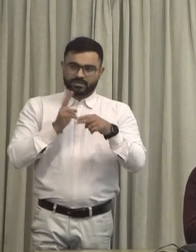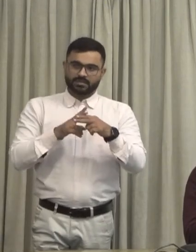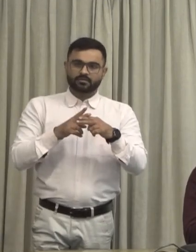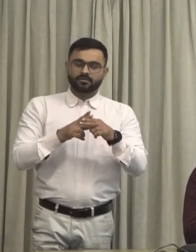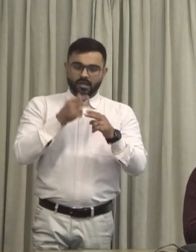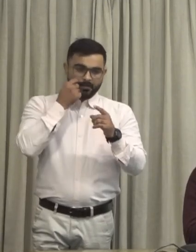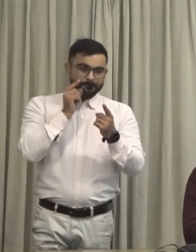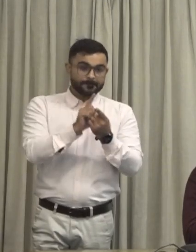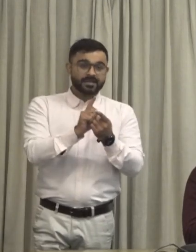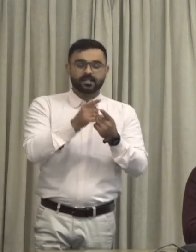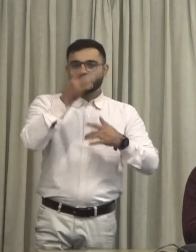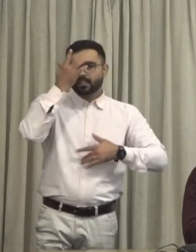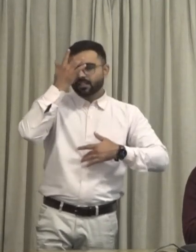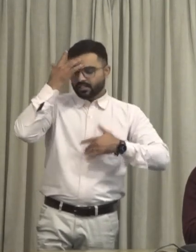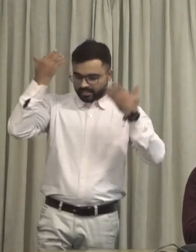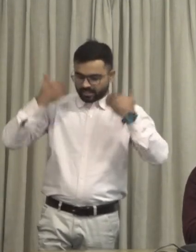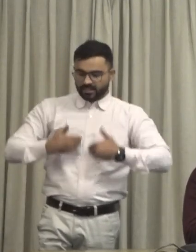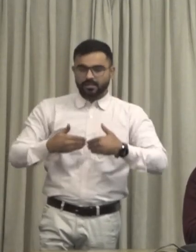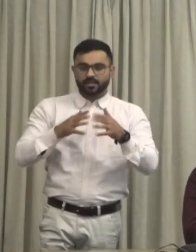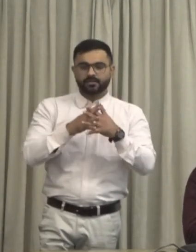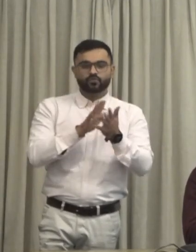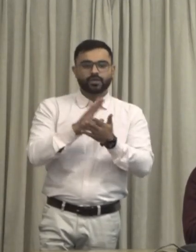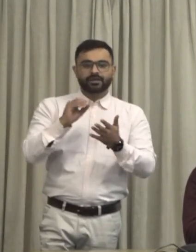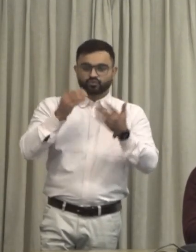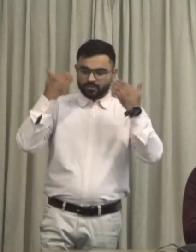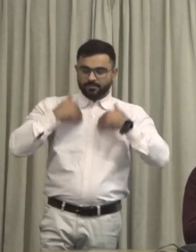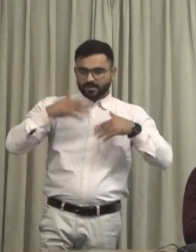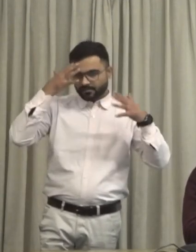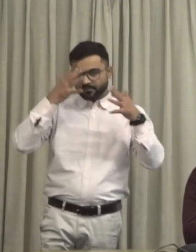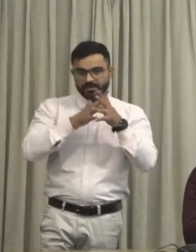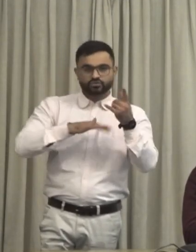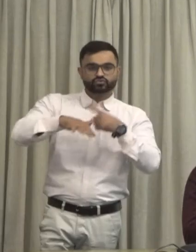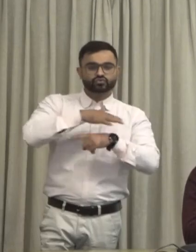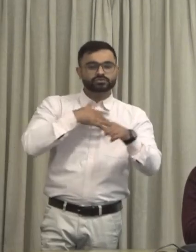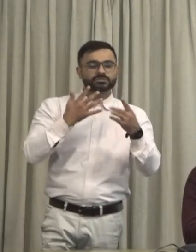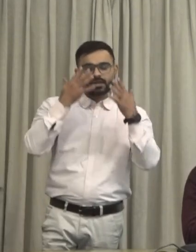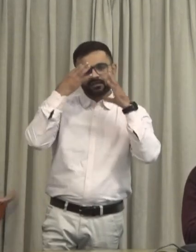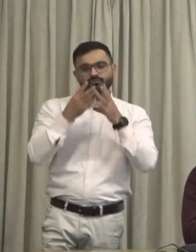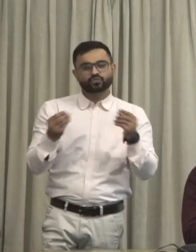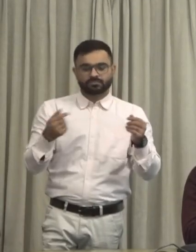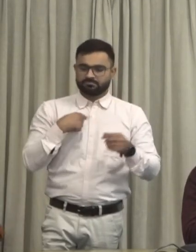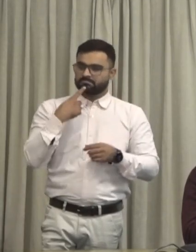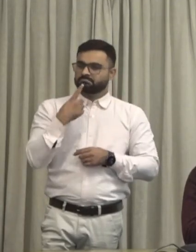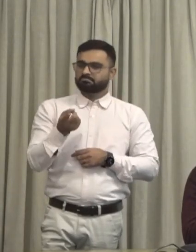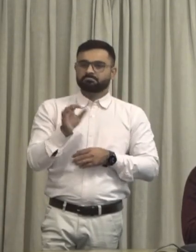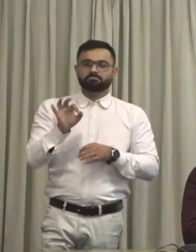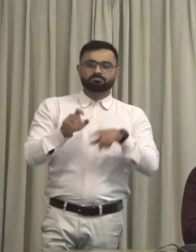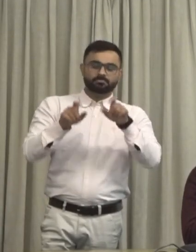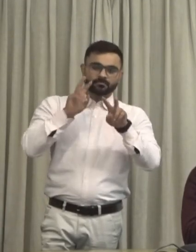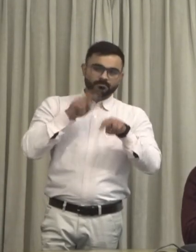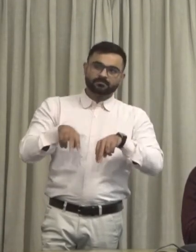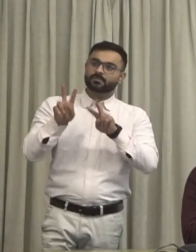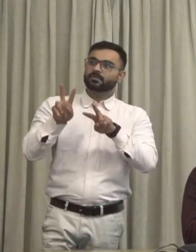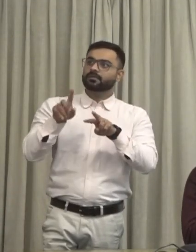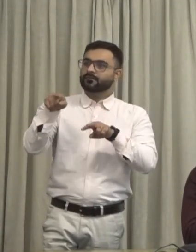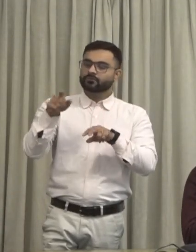only a physical part of the disease. Again, WHO says it's physical, mental, social well-being. I didn't say that that you don't have anybody to look after you.